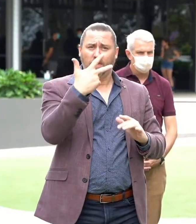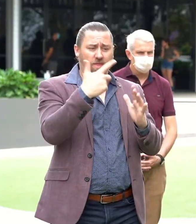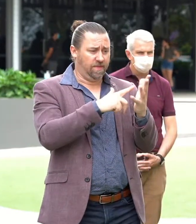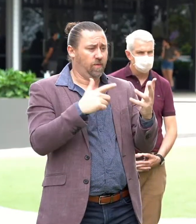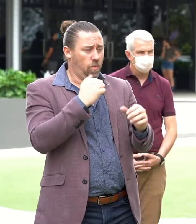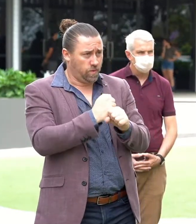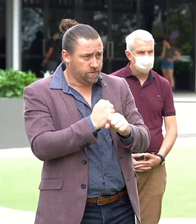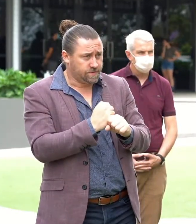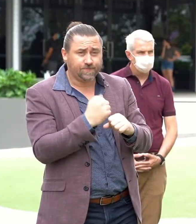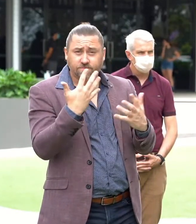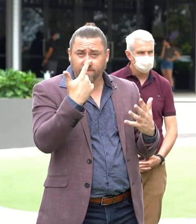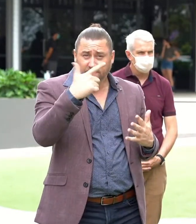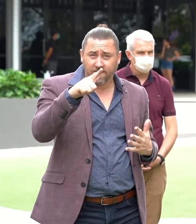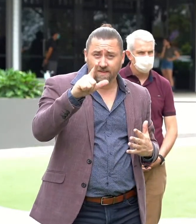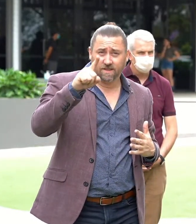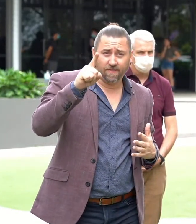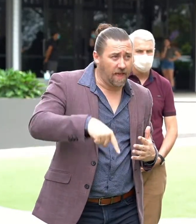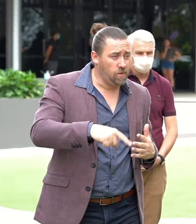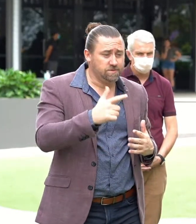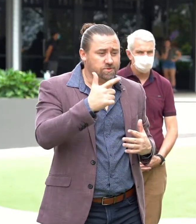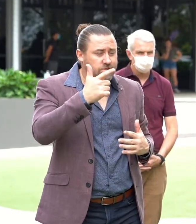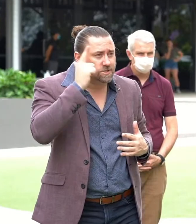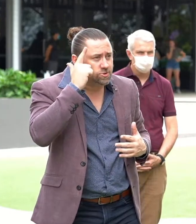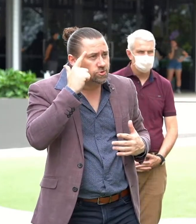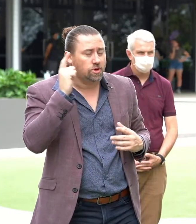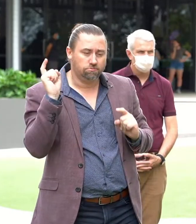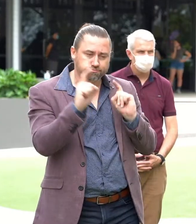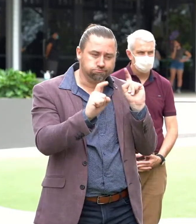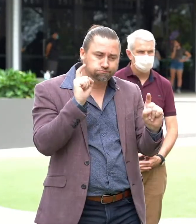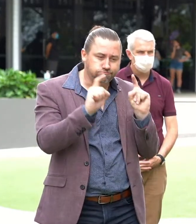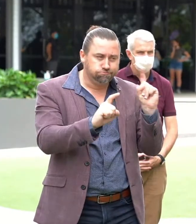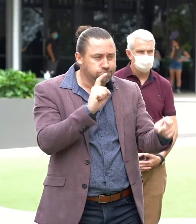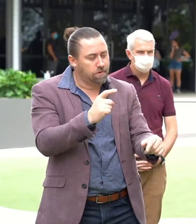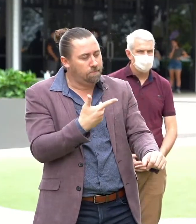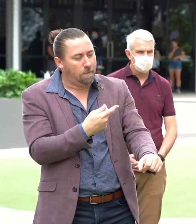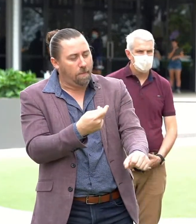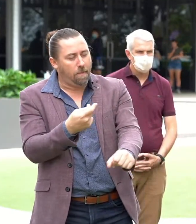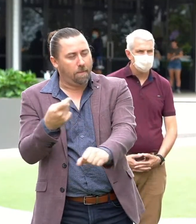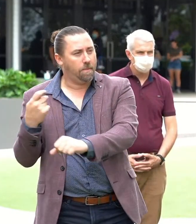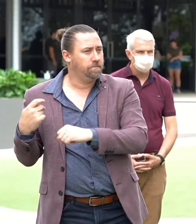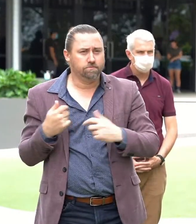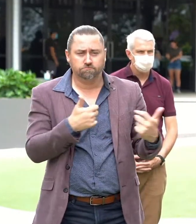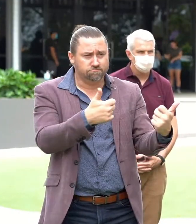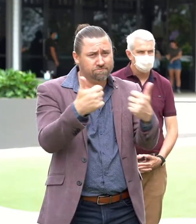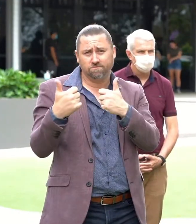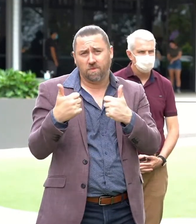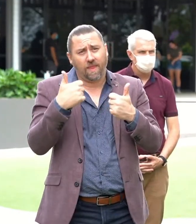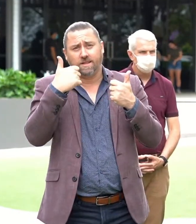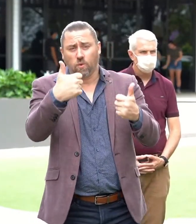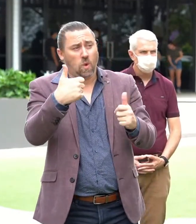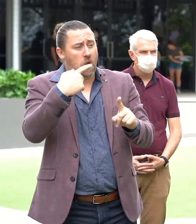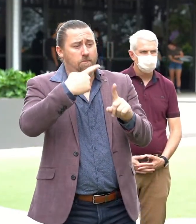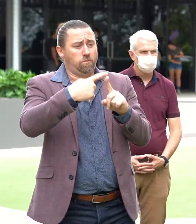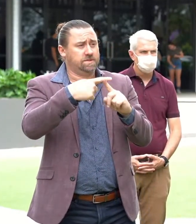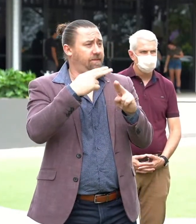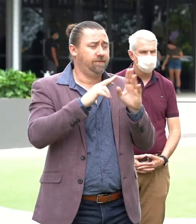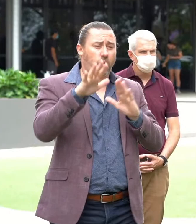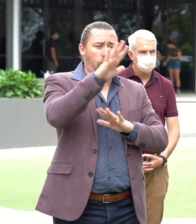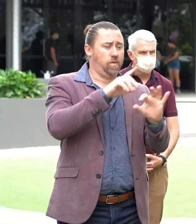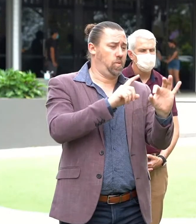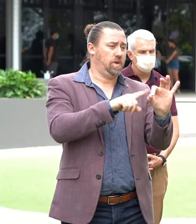over 70,000 have come out and been vaccinated, which is great news for Queensland and great news for our